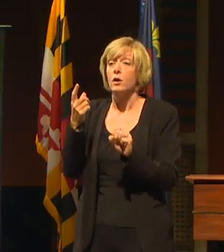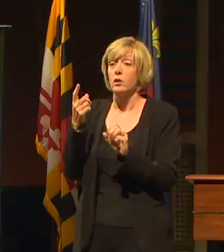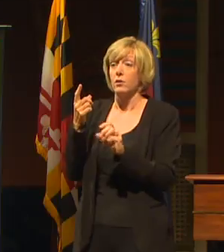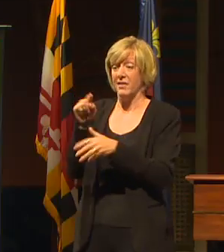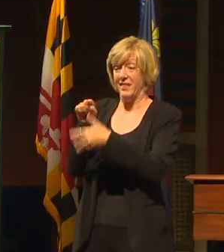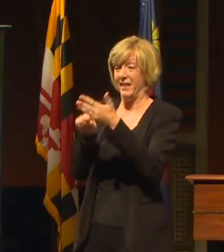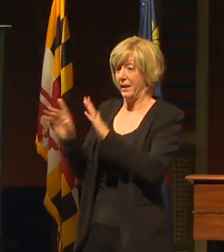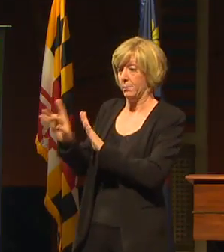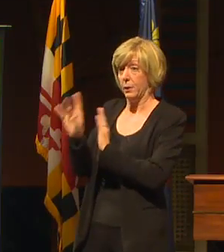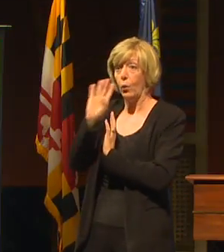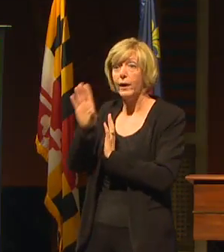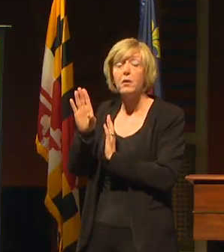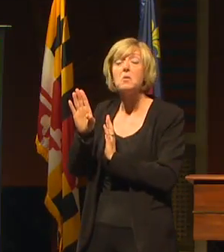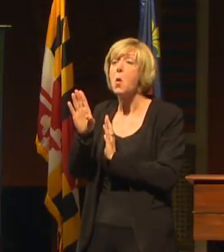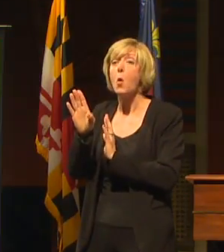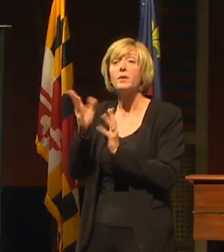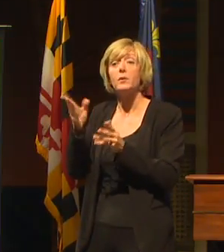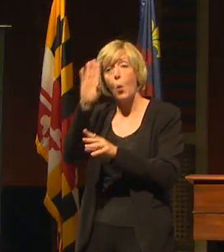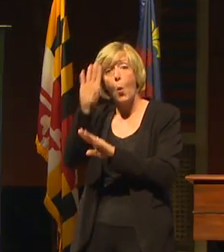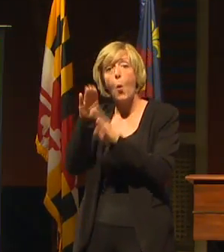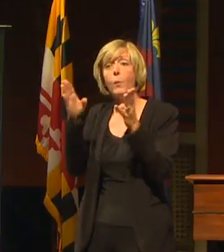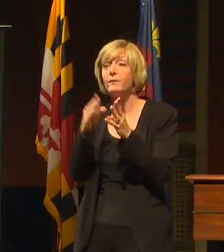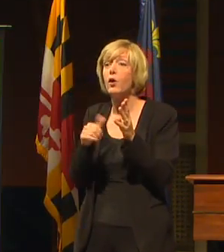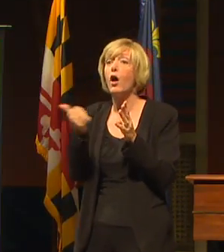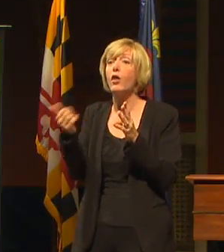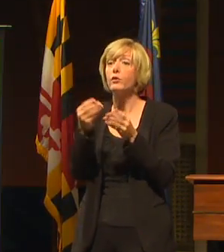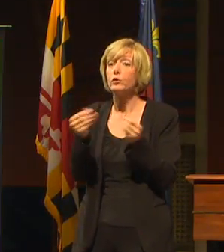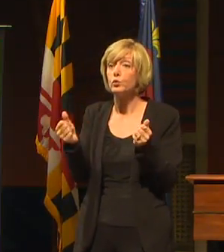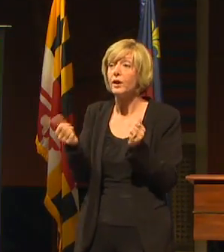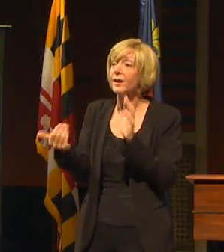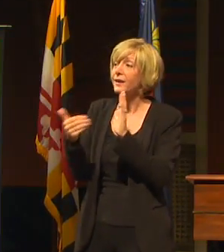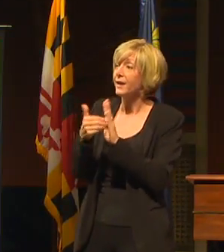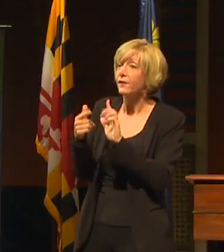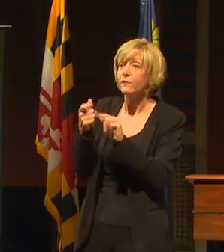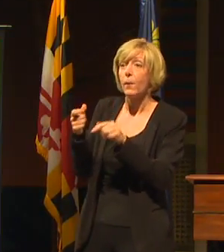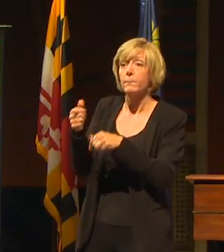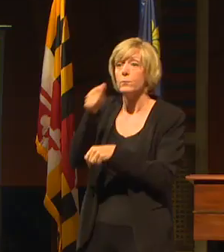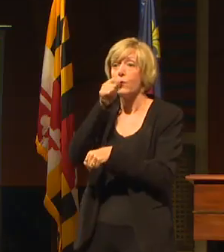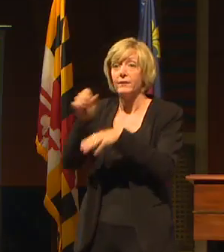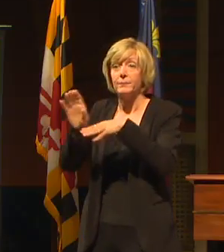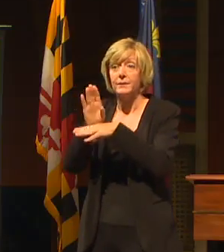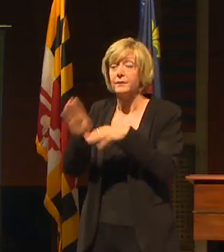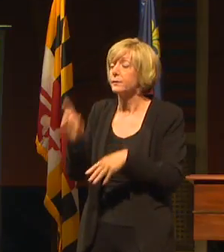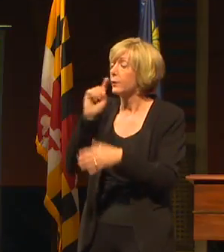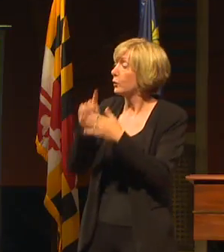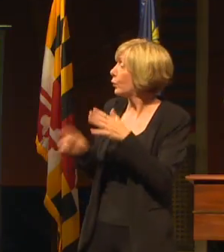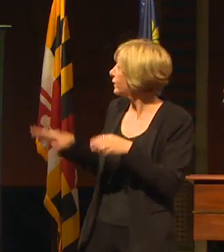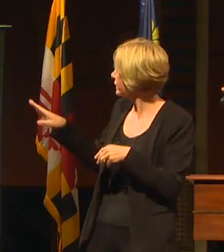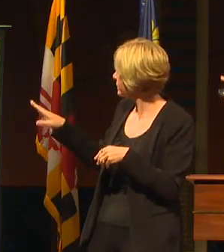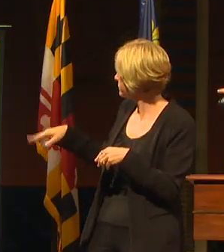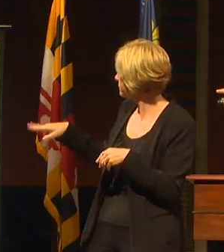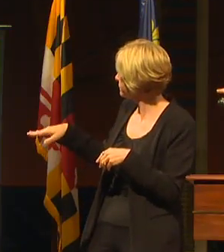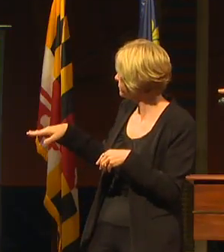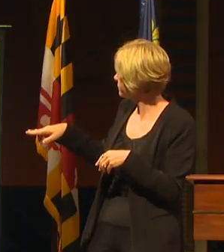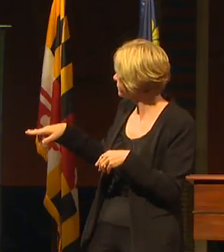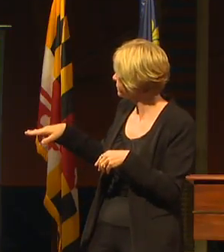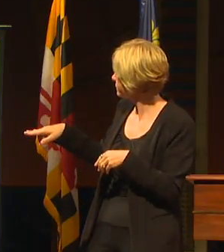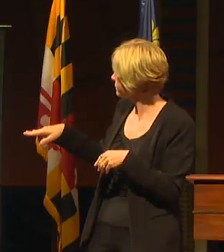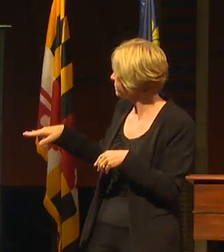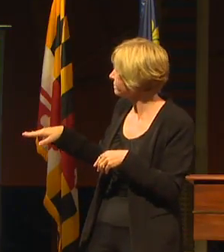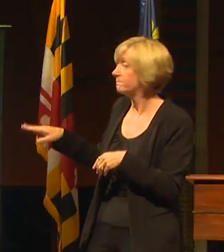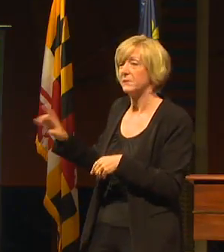some even better. We're harnessing that private sector innovation. If you look at the one down on the